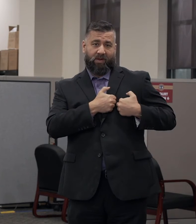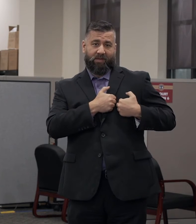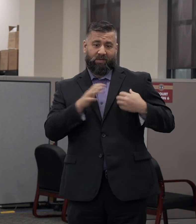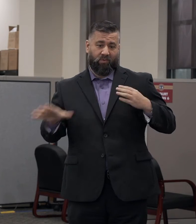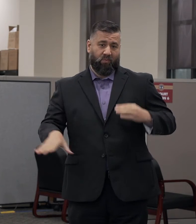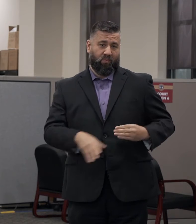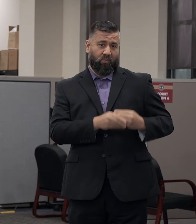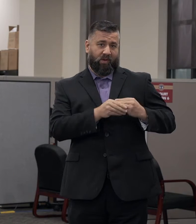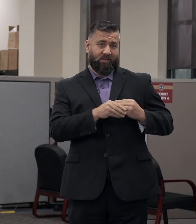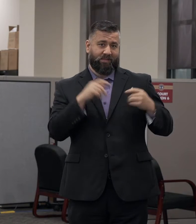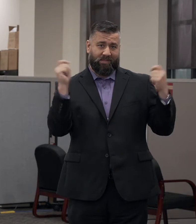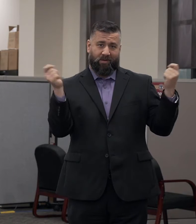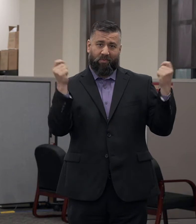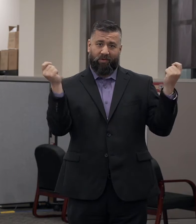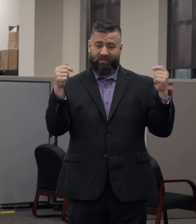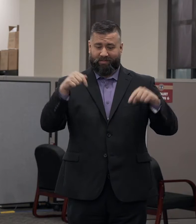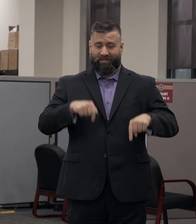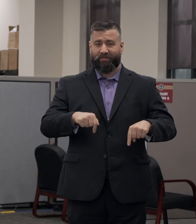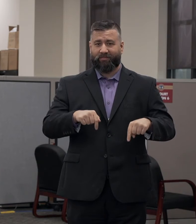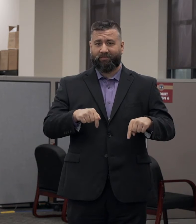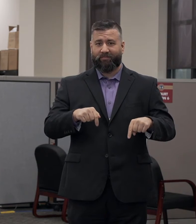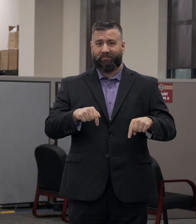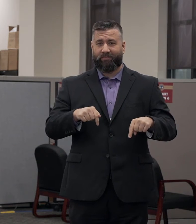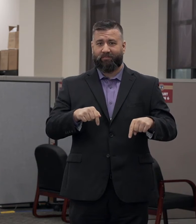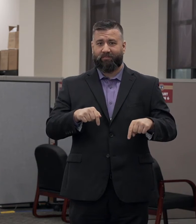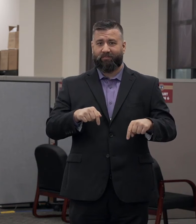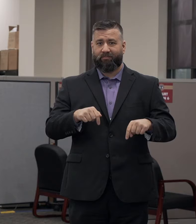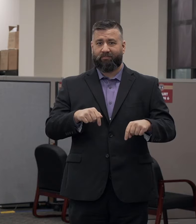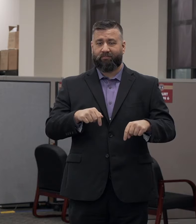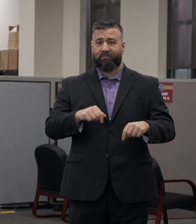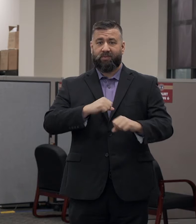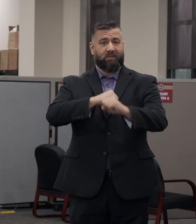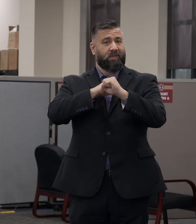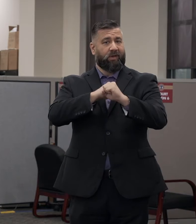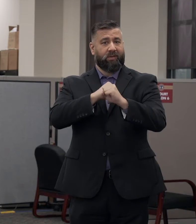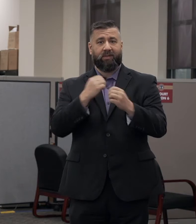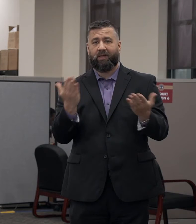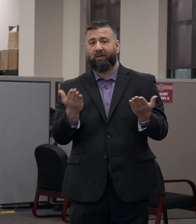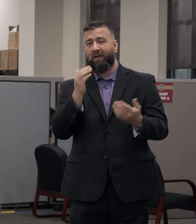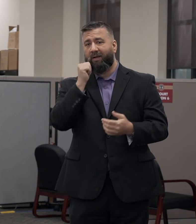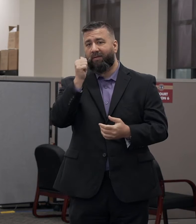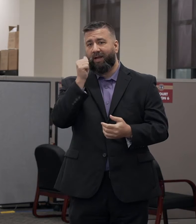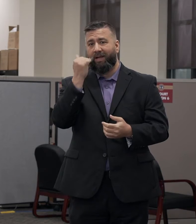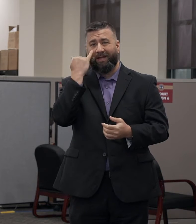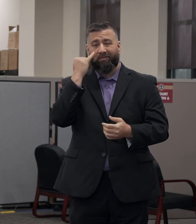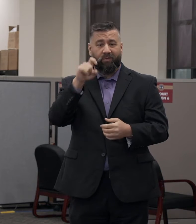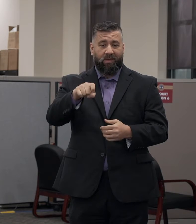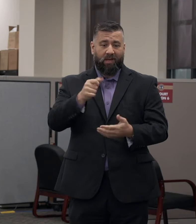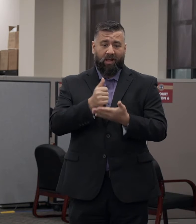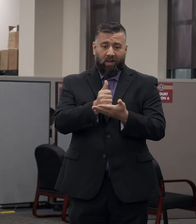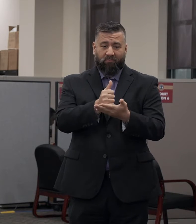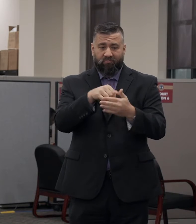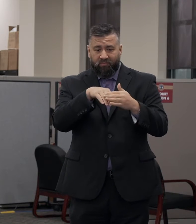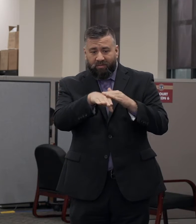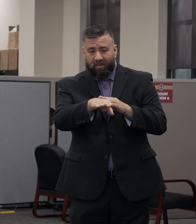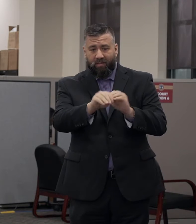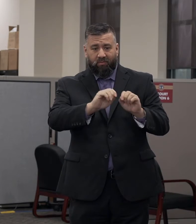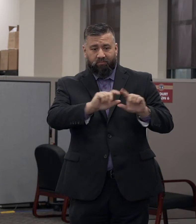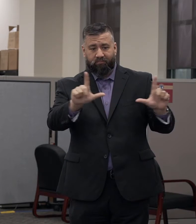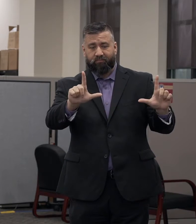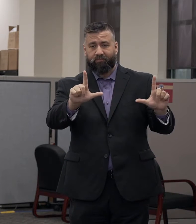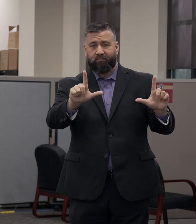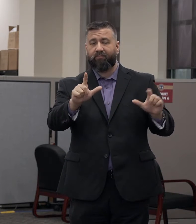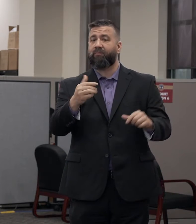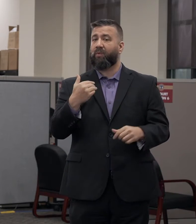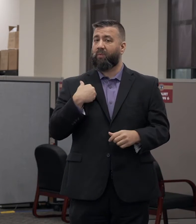right here in e-court. Our bailiffs are here every day if you need help logging on. We have had a